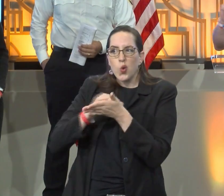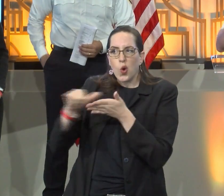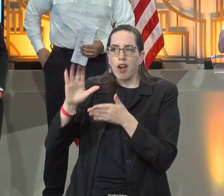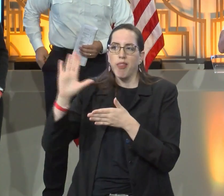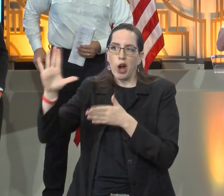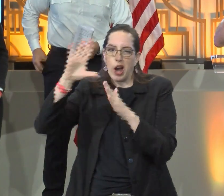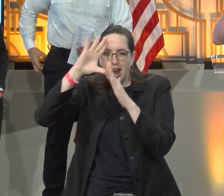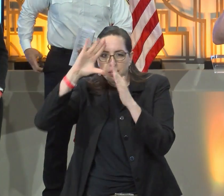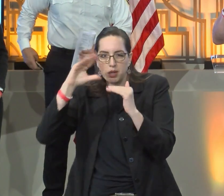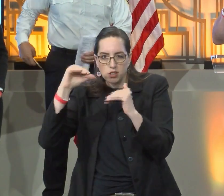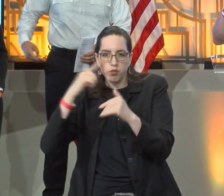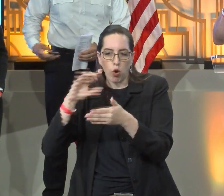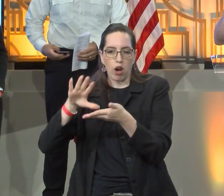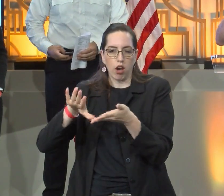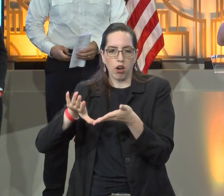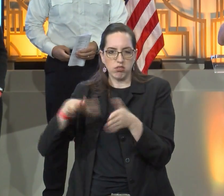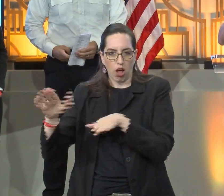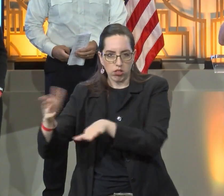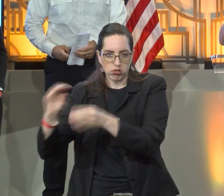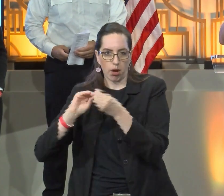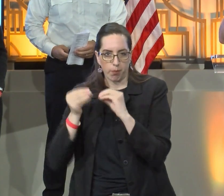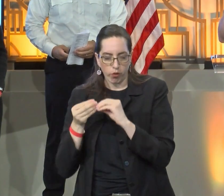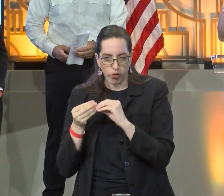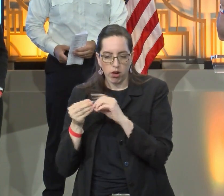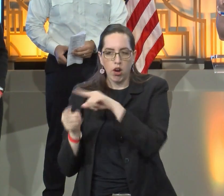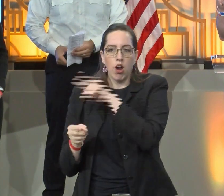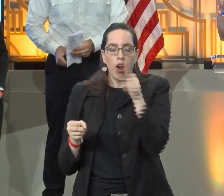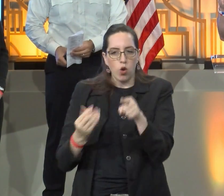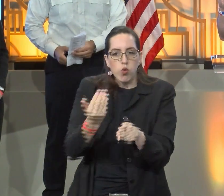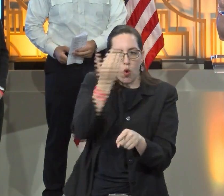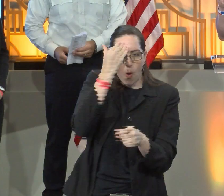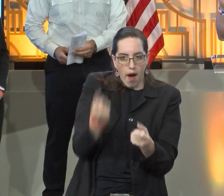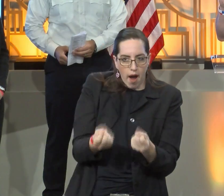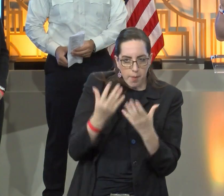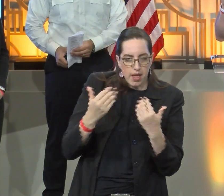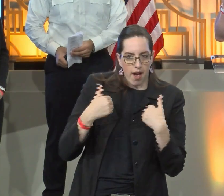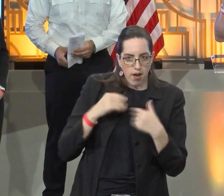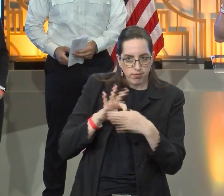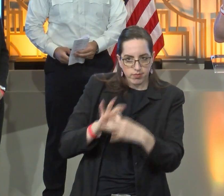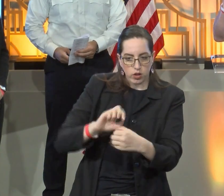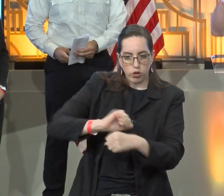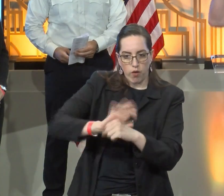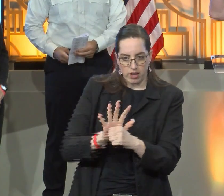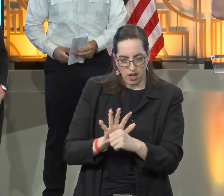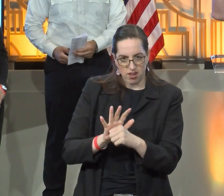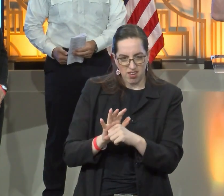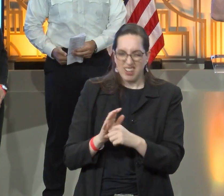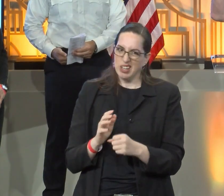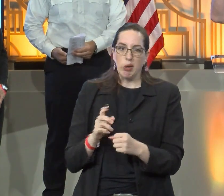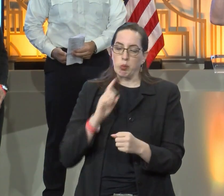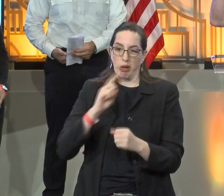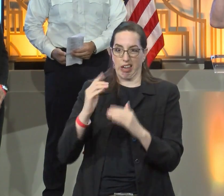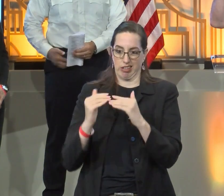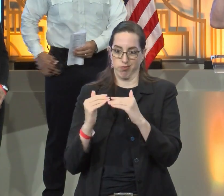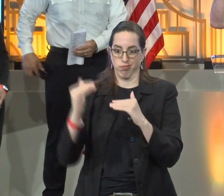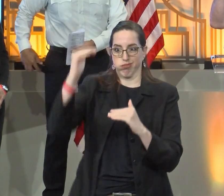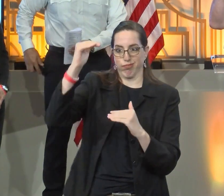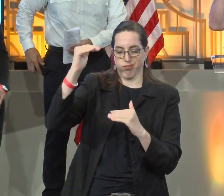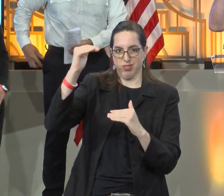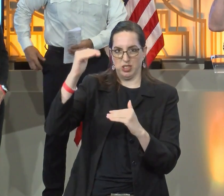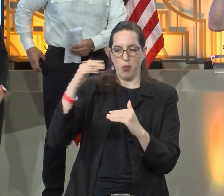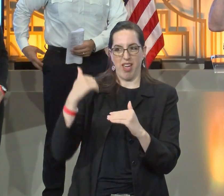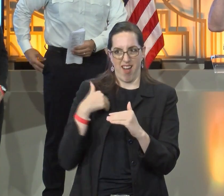that they would have had, and you add on top of that the number of known COVID-related deaths, and then you look at the actual number of deaths, it was even above that. So there's this